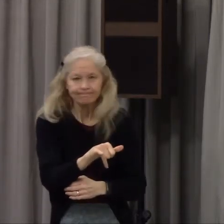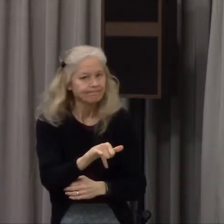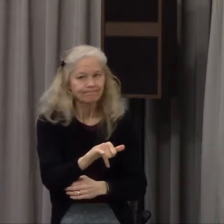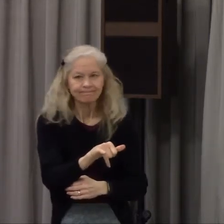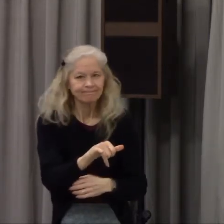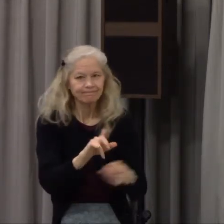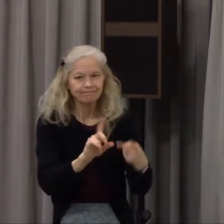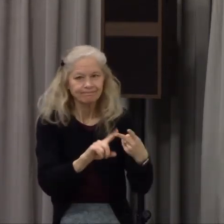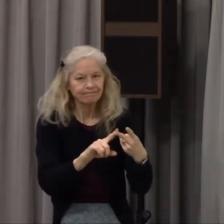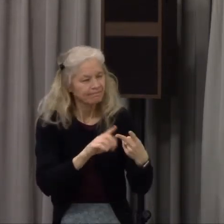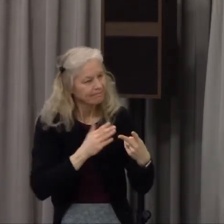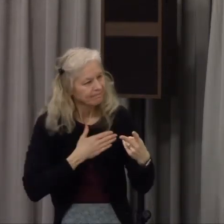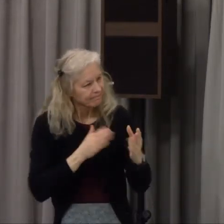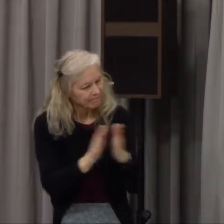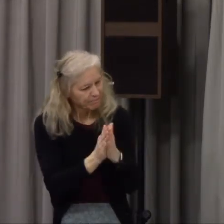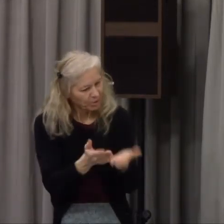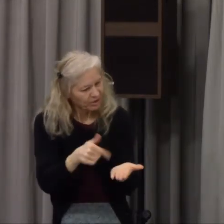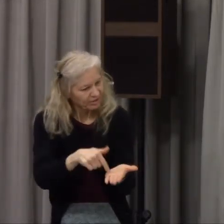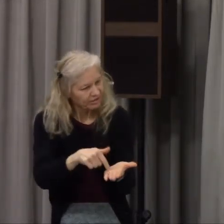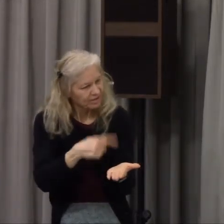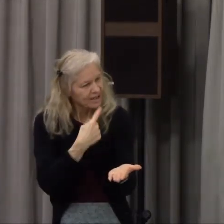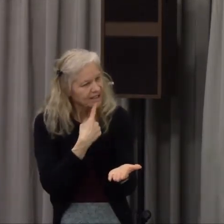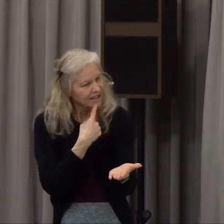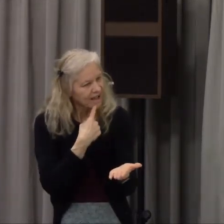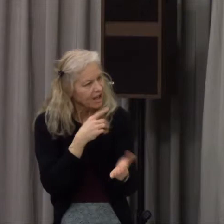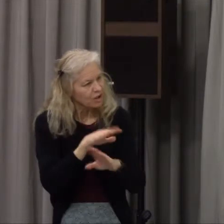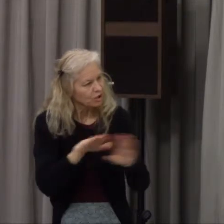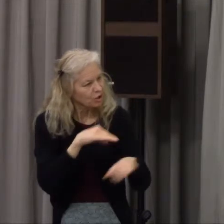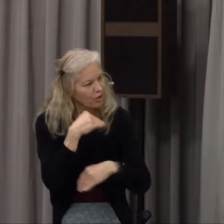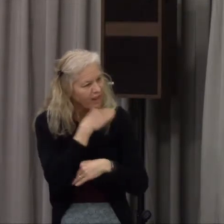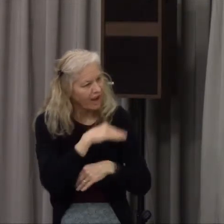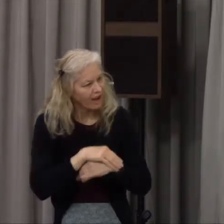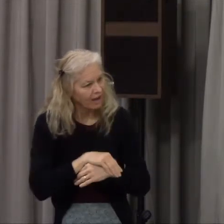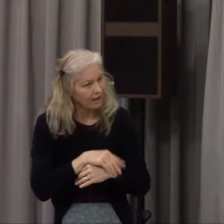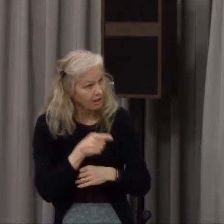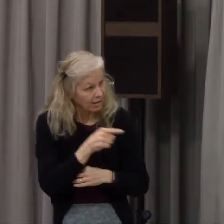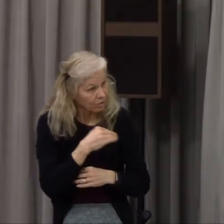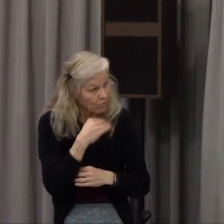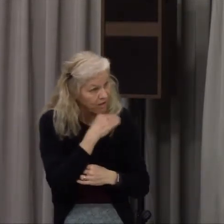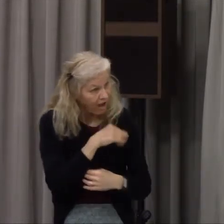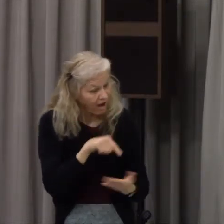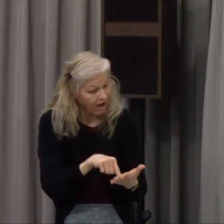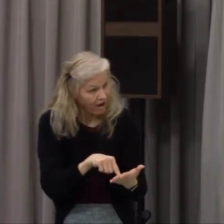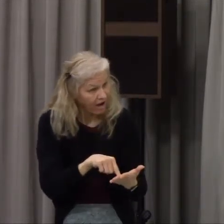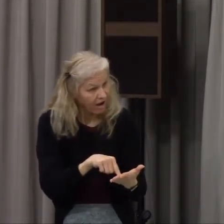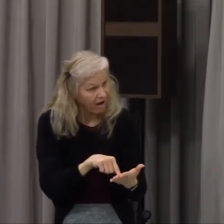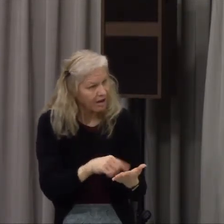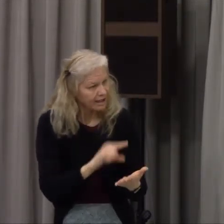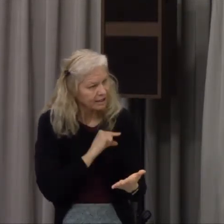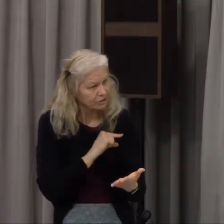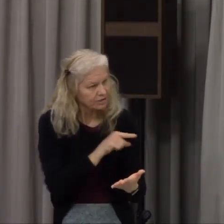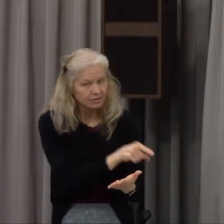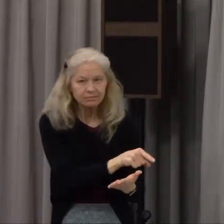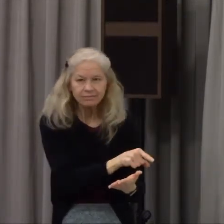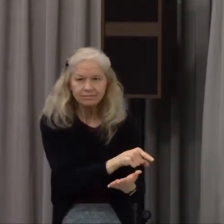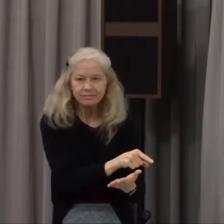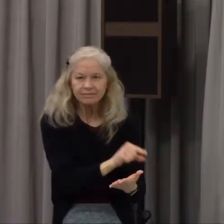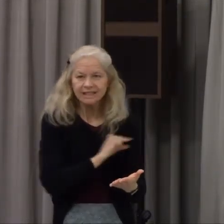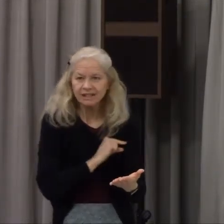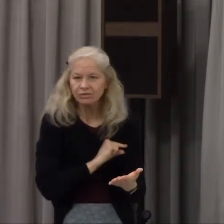Matter of fact, Jesus said, listen to the mercy of God and the surety of God. He said, by thy words